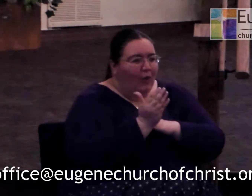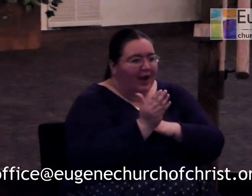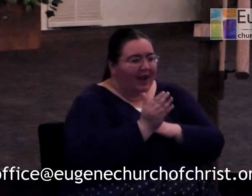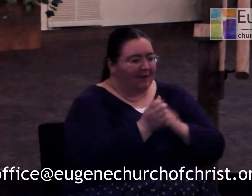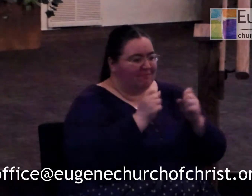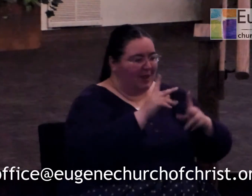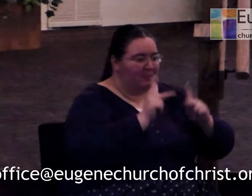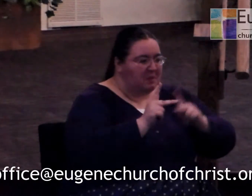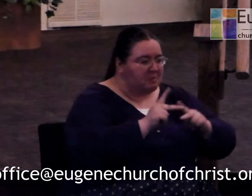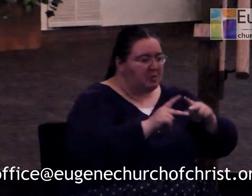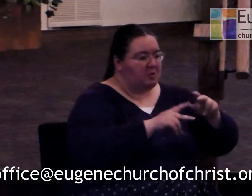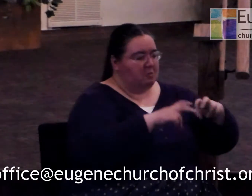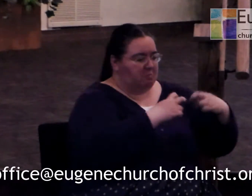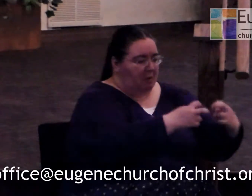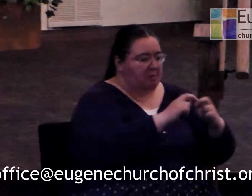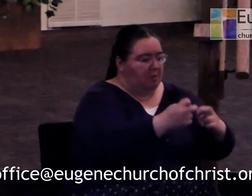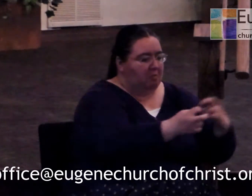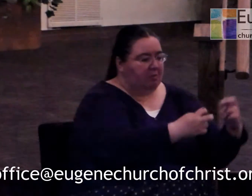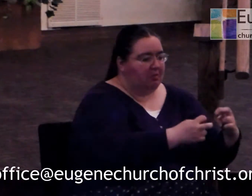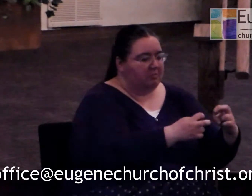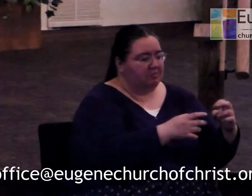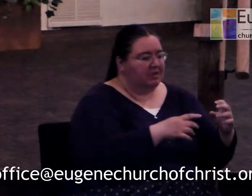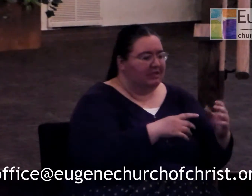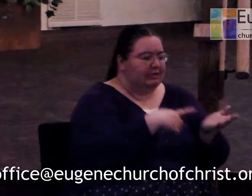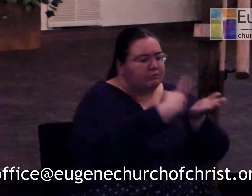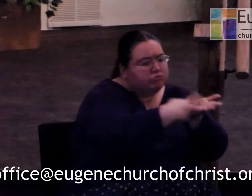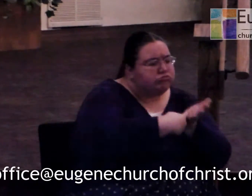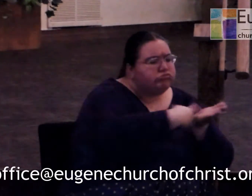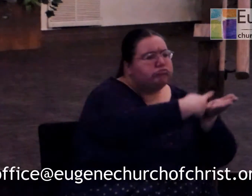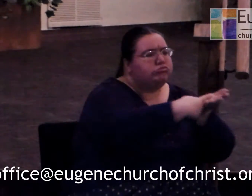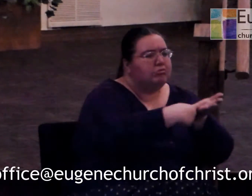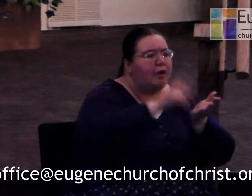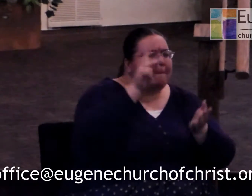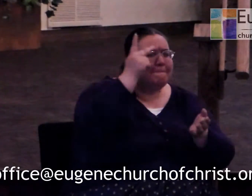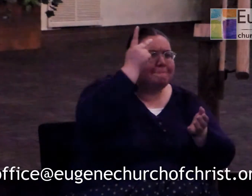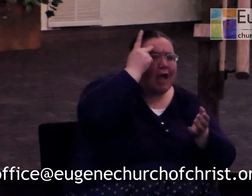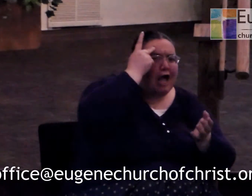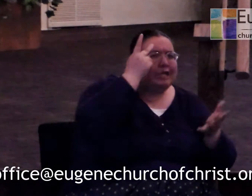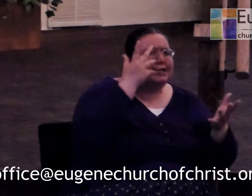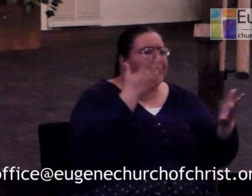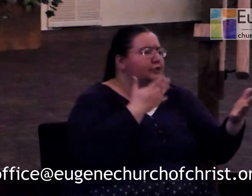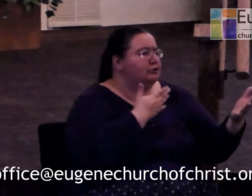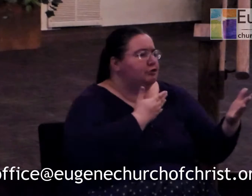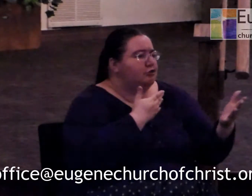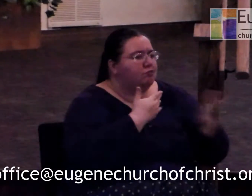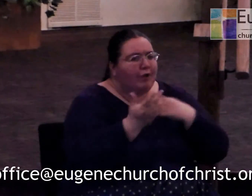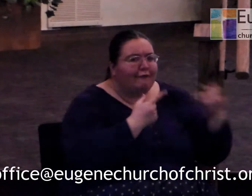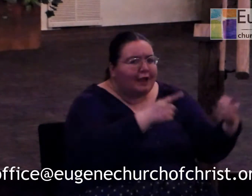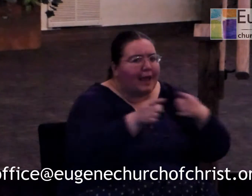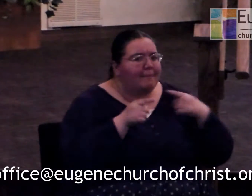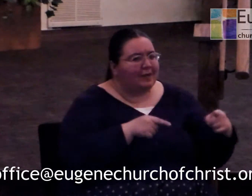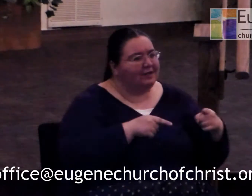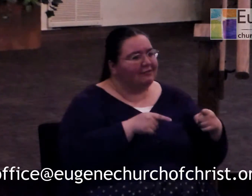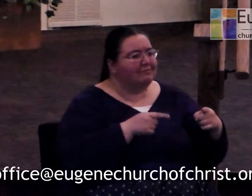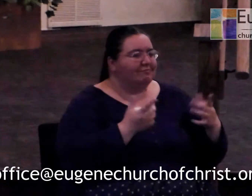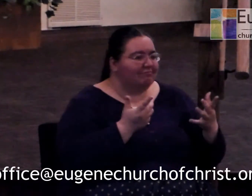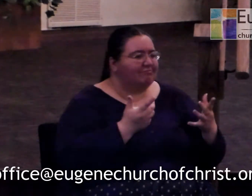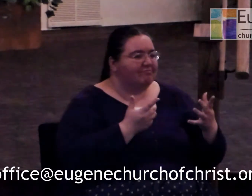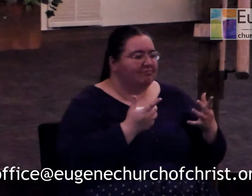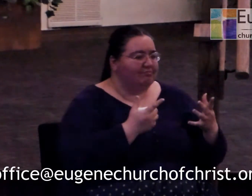in the know was kind of around Bobby's. And you would hear all kinds of stuff. Here, I think we probably have things like that too. We have a lot of